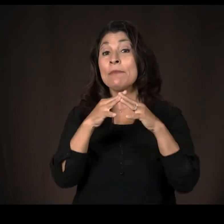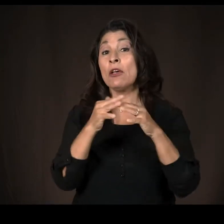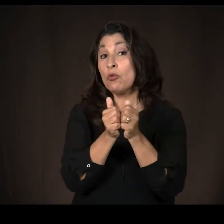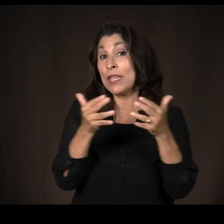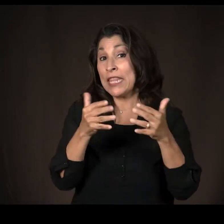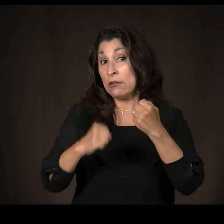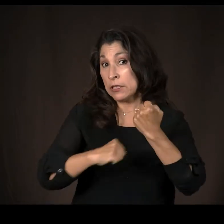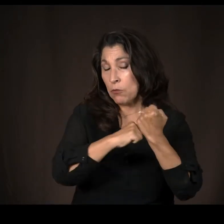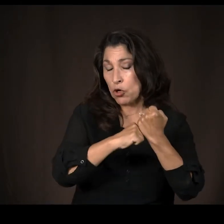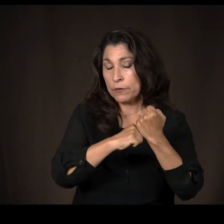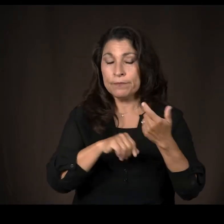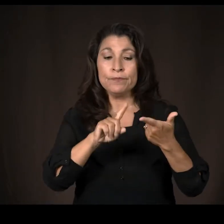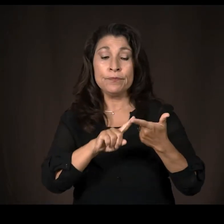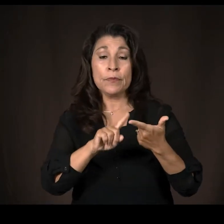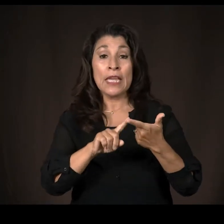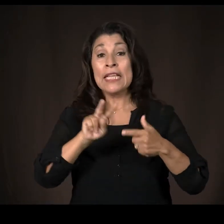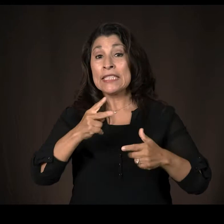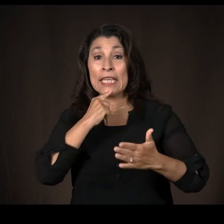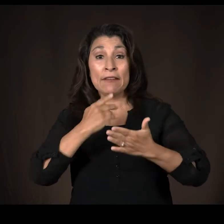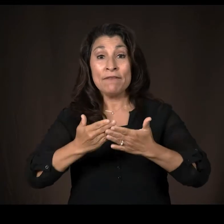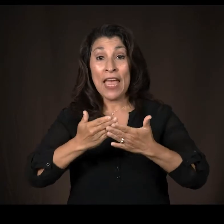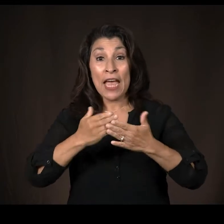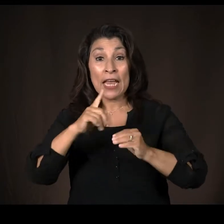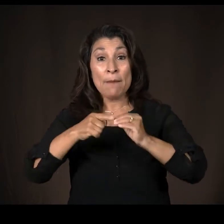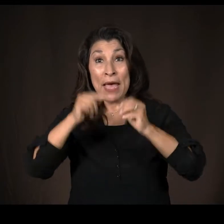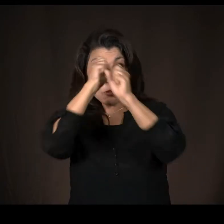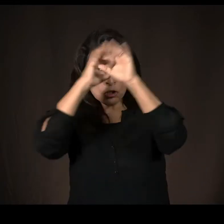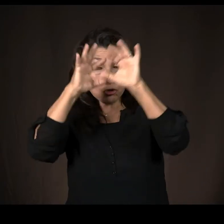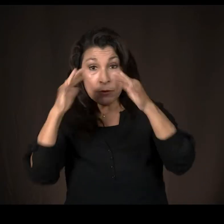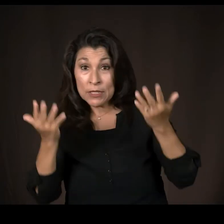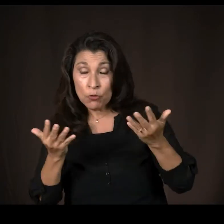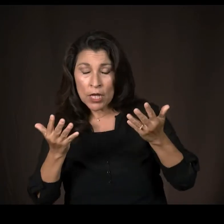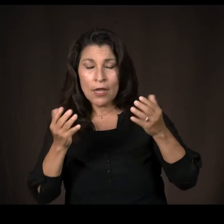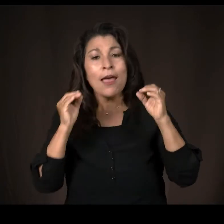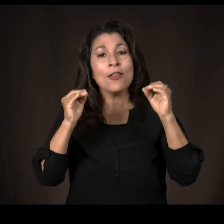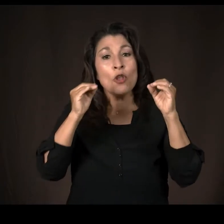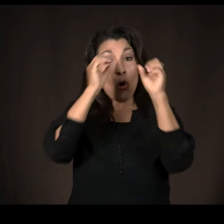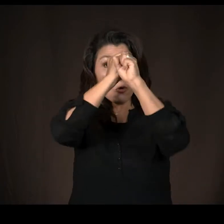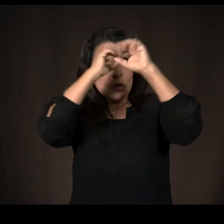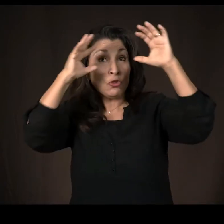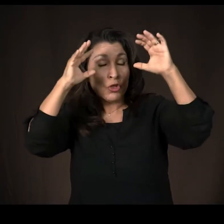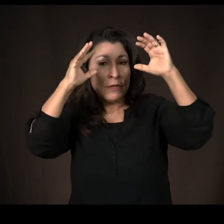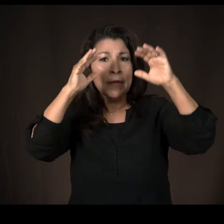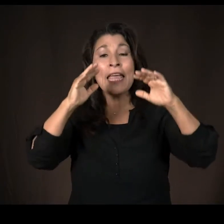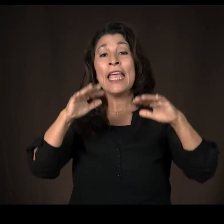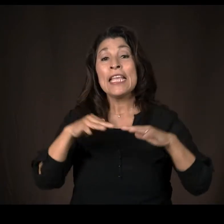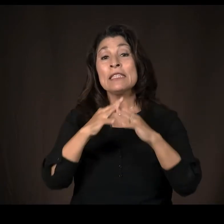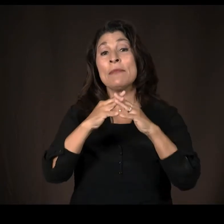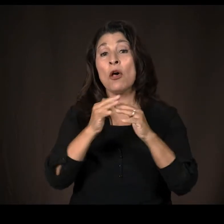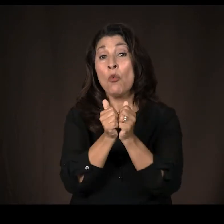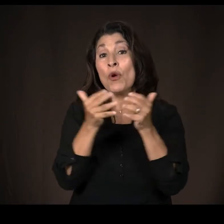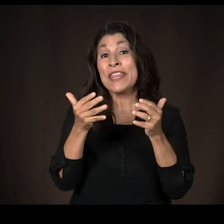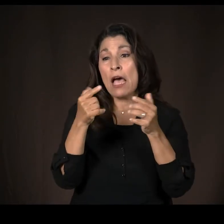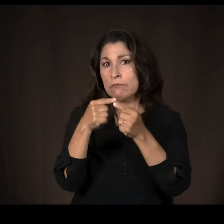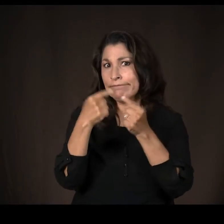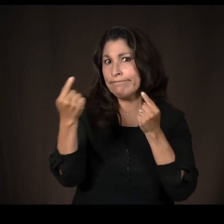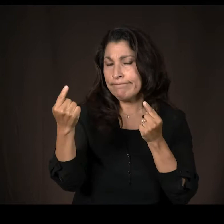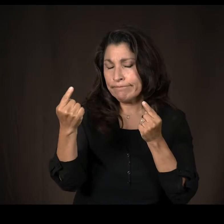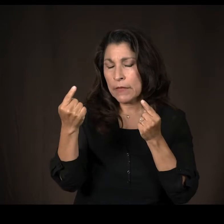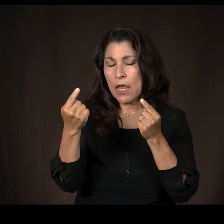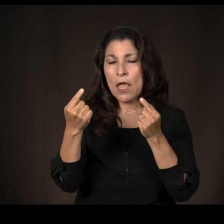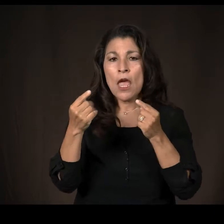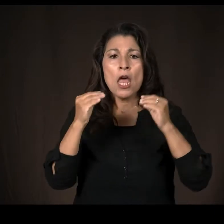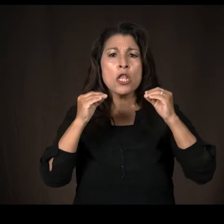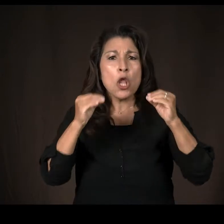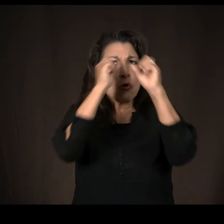ever built without support. Second fact about dreams is this: no dream is ever built without opposition.